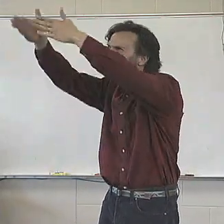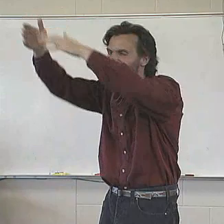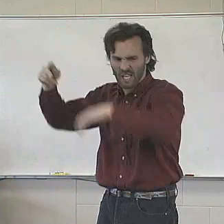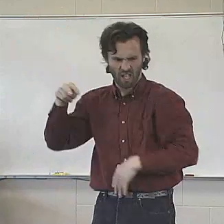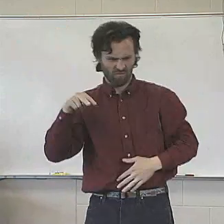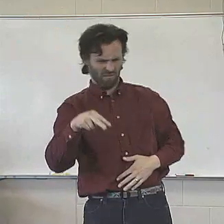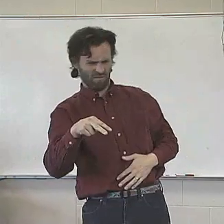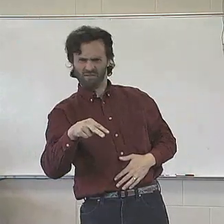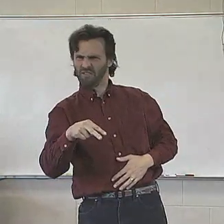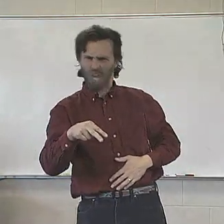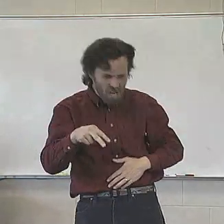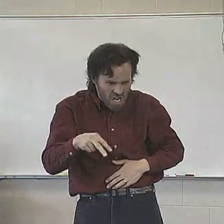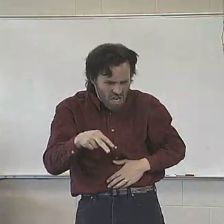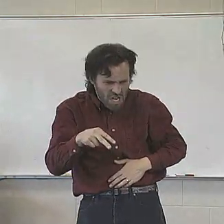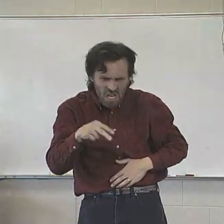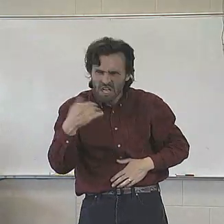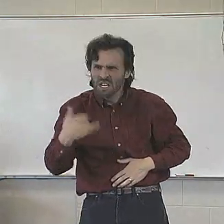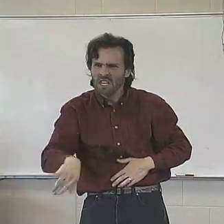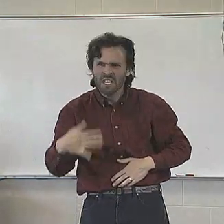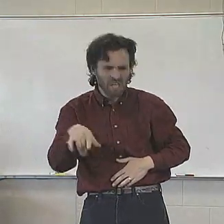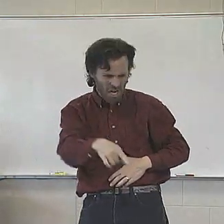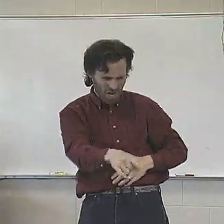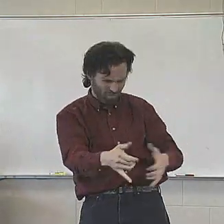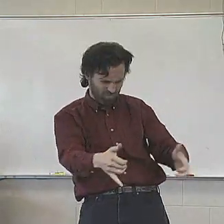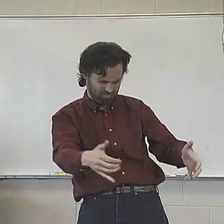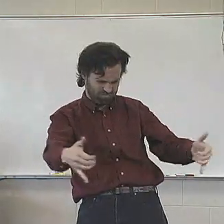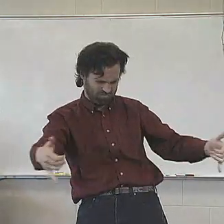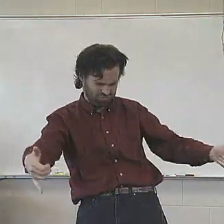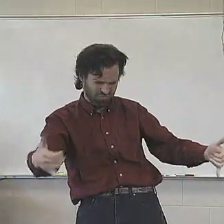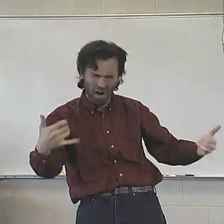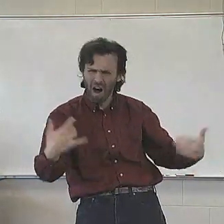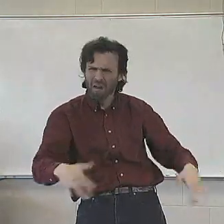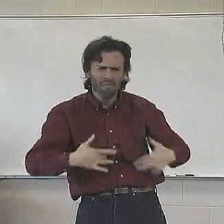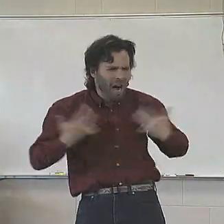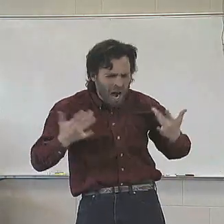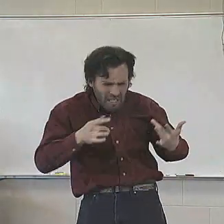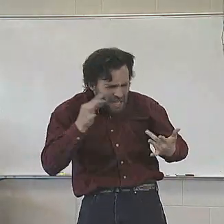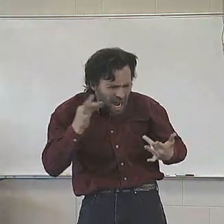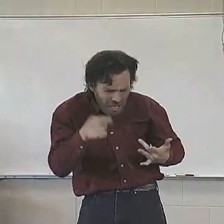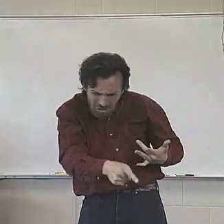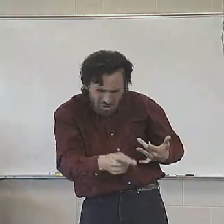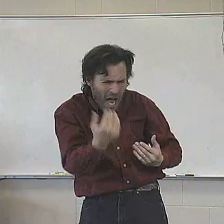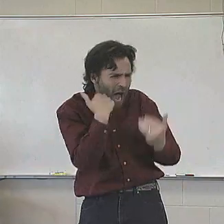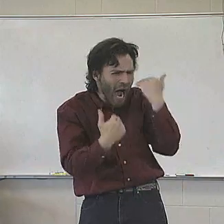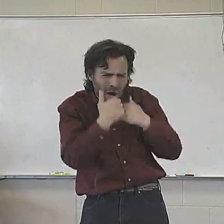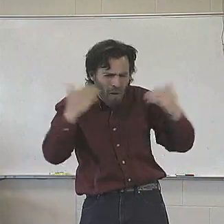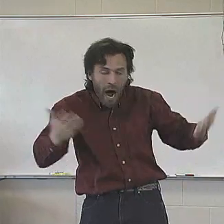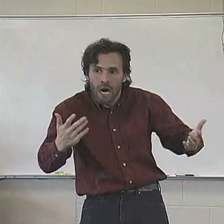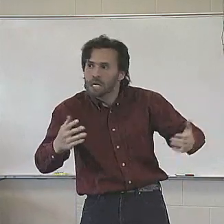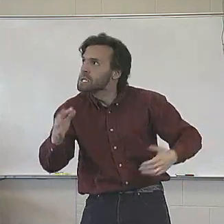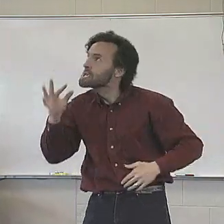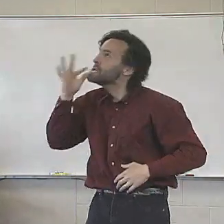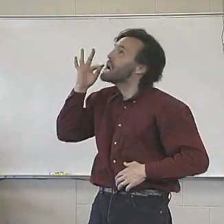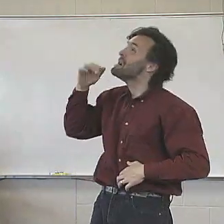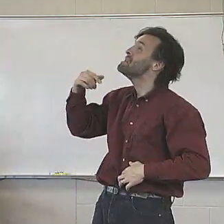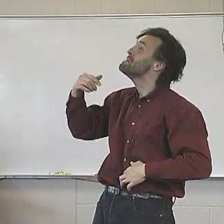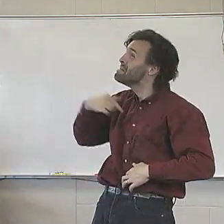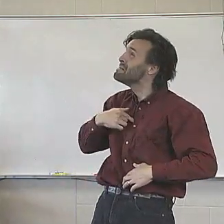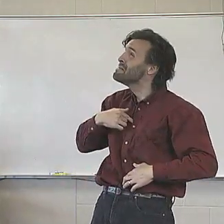fat cat and said, my little cat, you are so fat. What have you been eating? And the cat said, if you were little, you'd